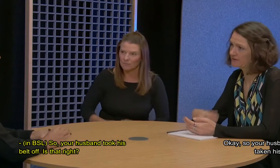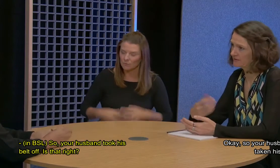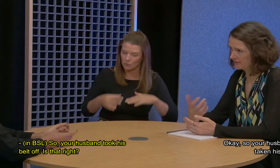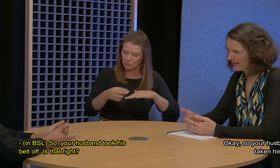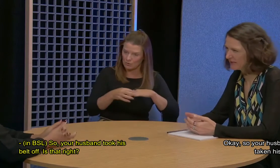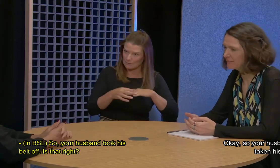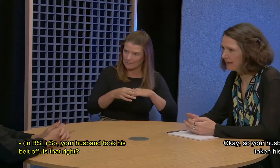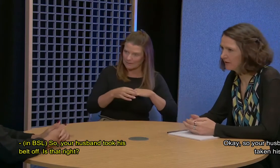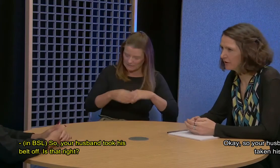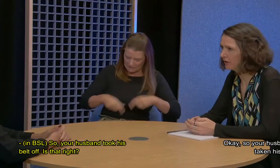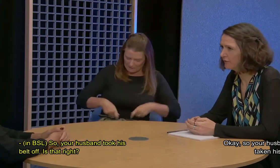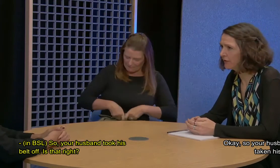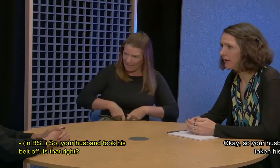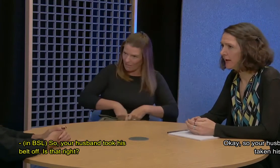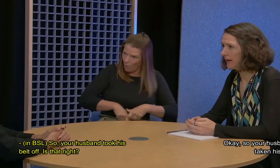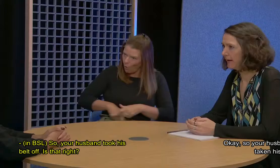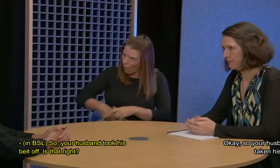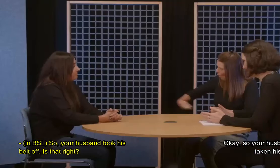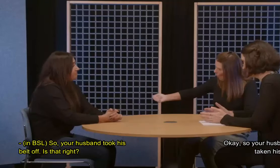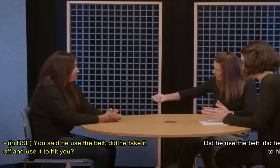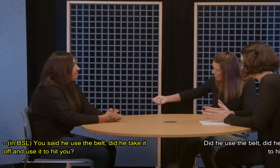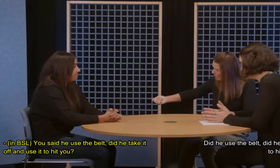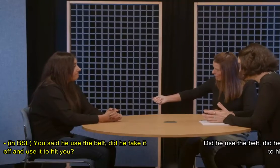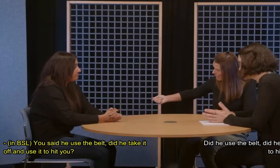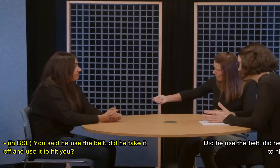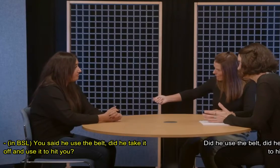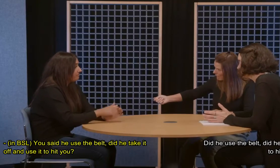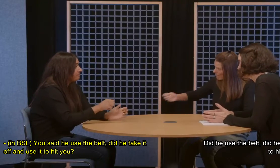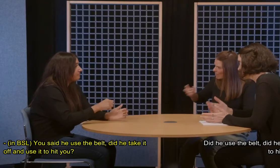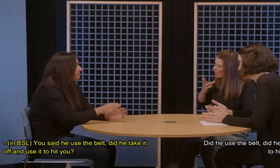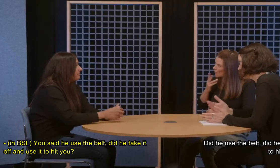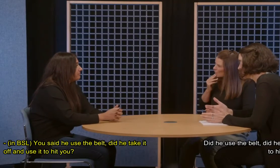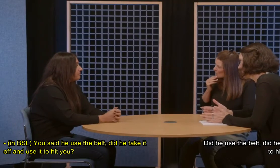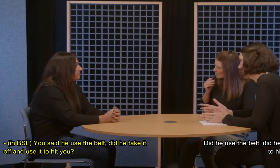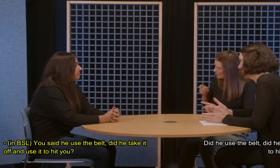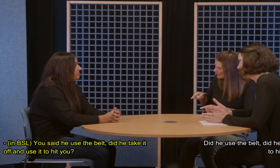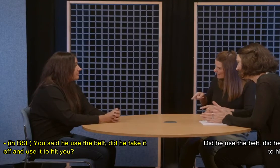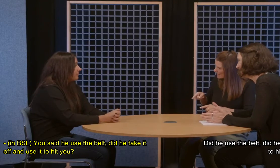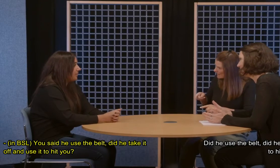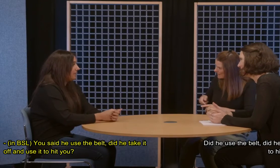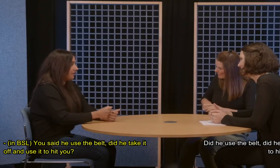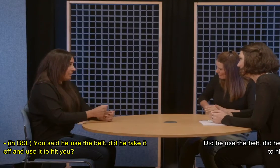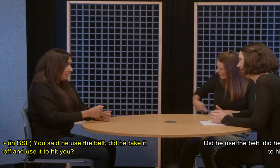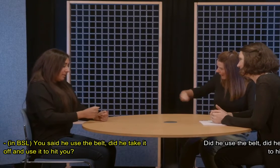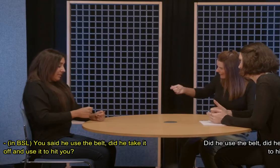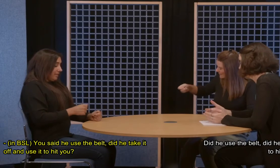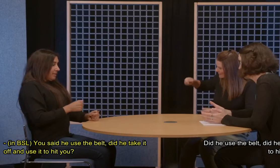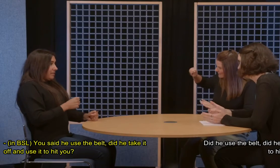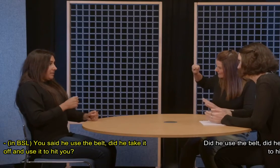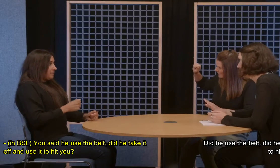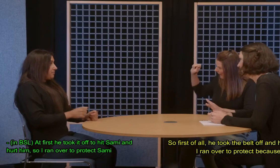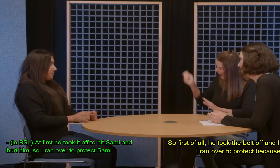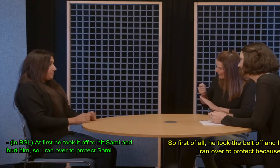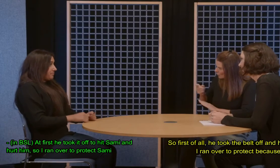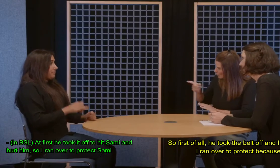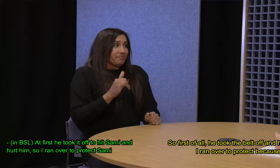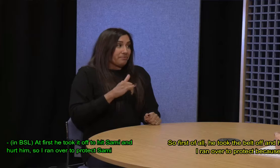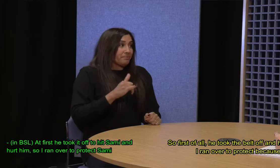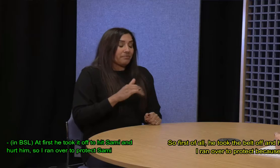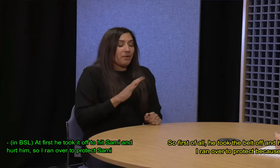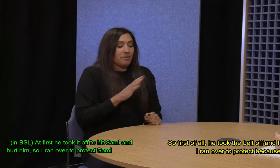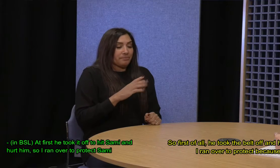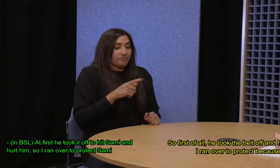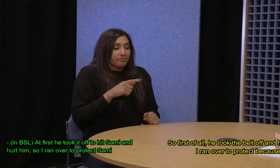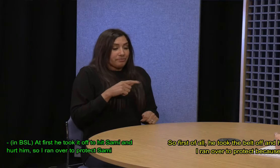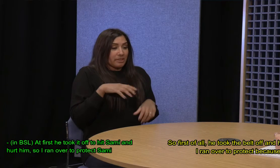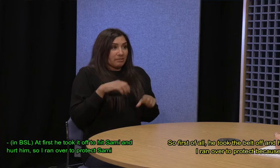husband had taken his belt off. Did he use the belt? Did he use the belt to hit one of you?